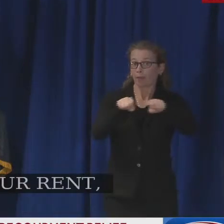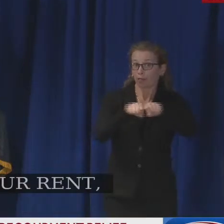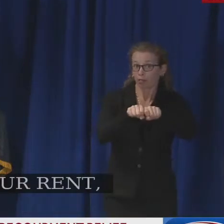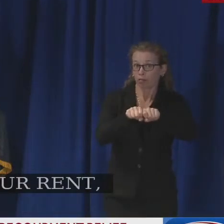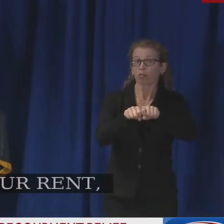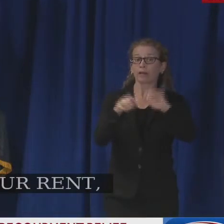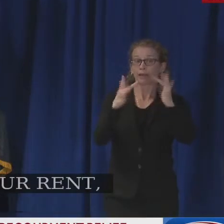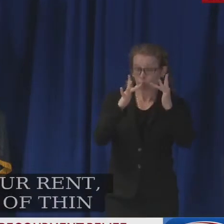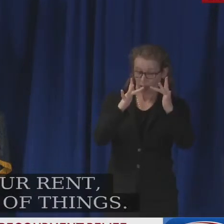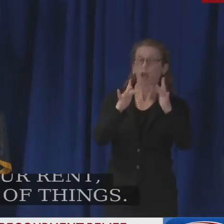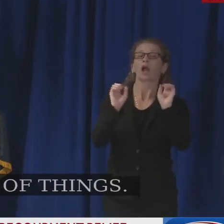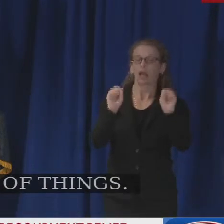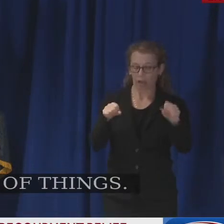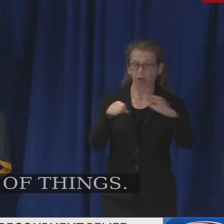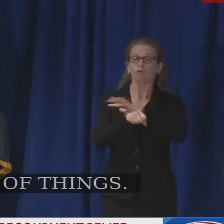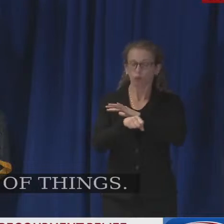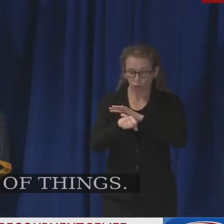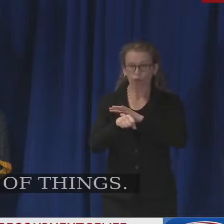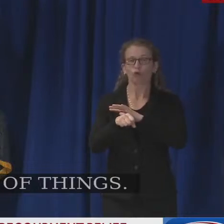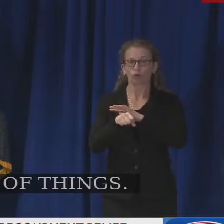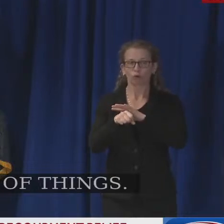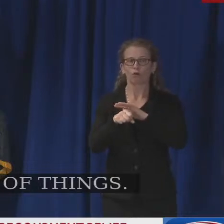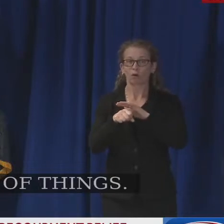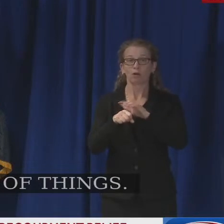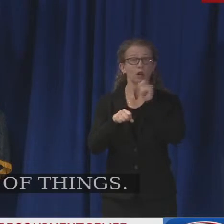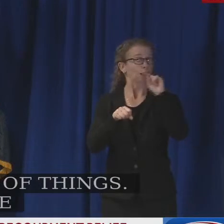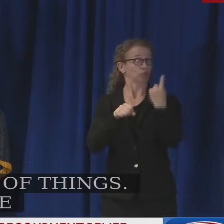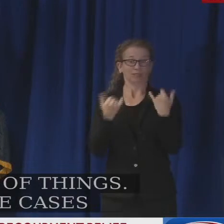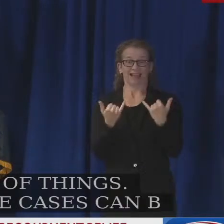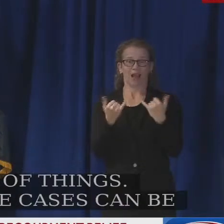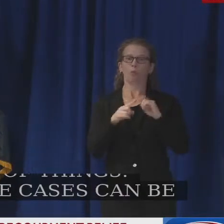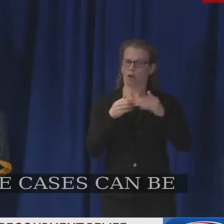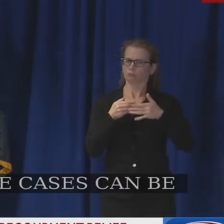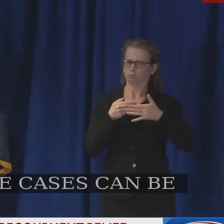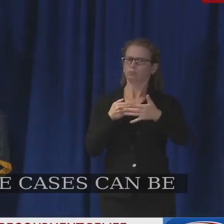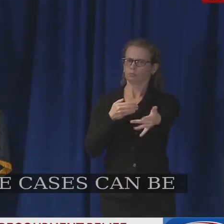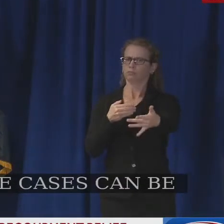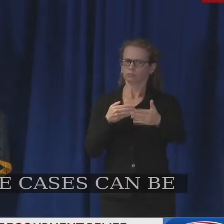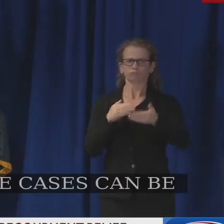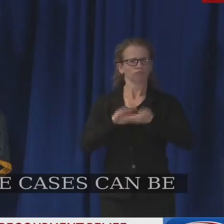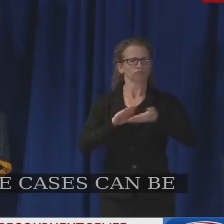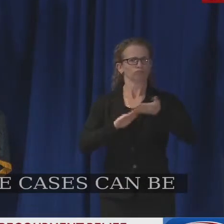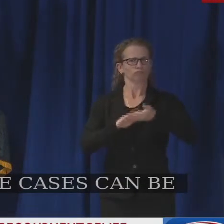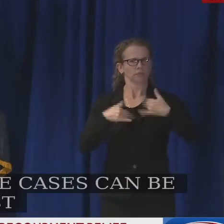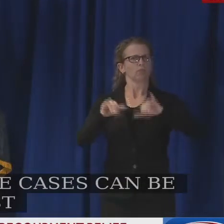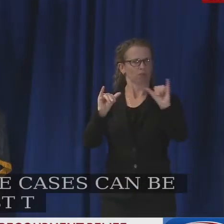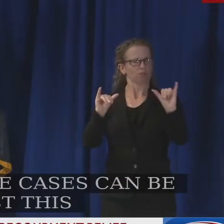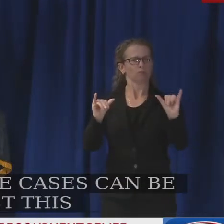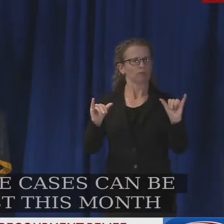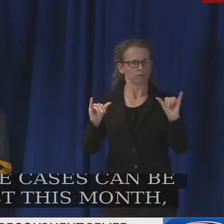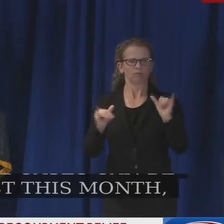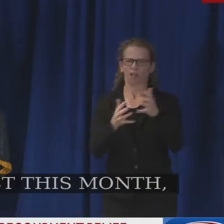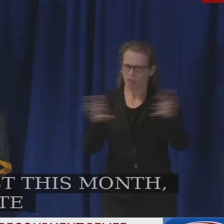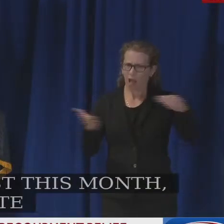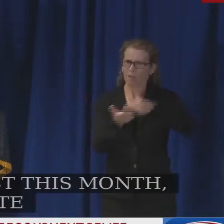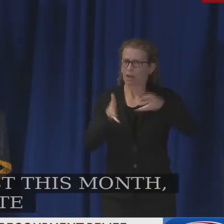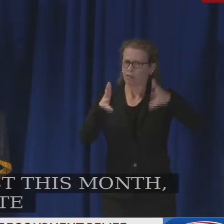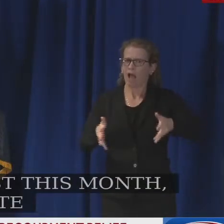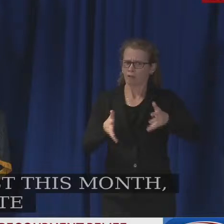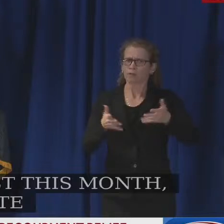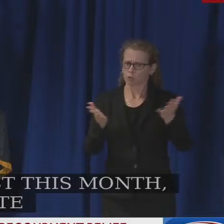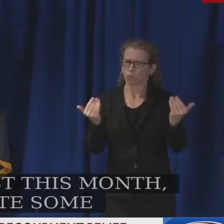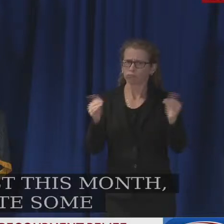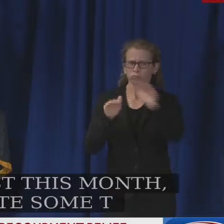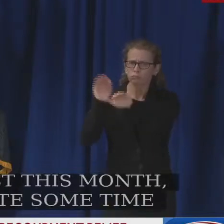not just this month, but I think for quite some time moving on into the future. That program is very robust, and there's a lot of money in it, so we tell